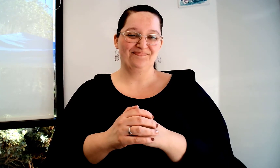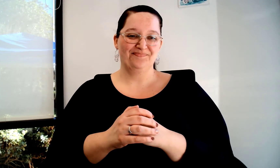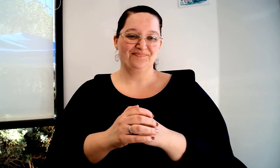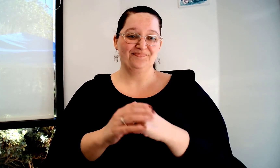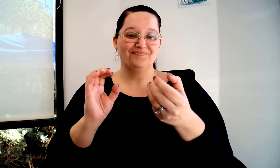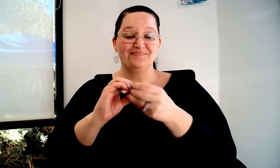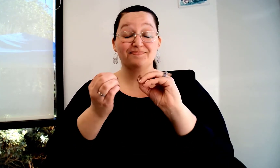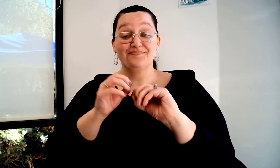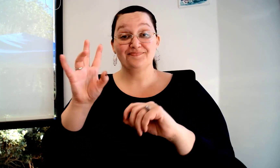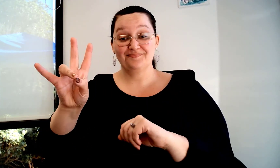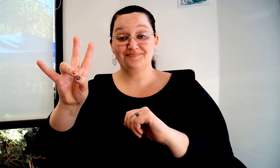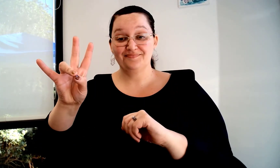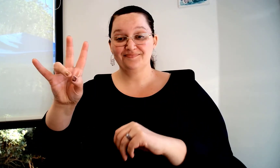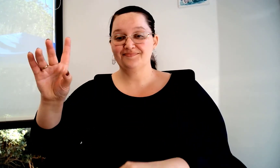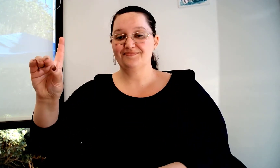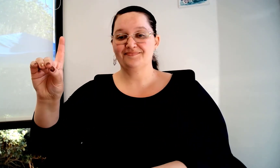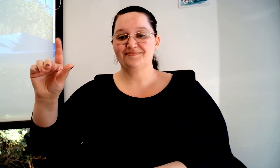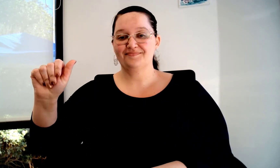Again, you can use this for physical, please don't touch my stuff.